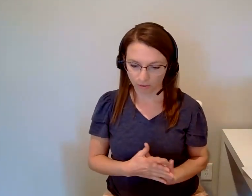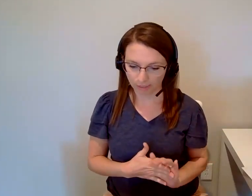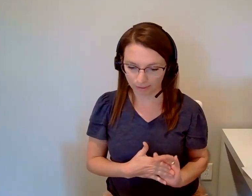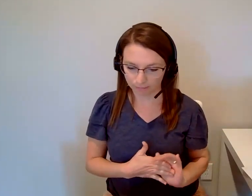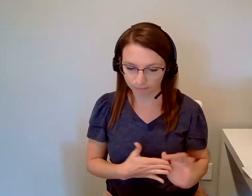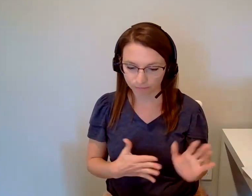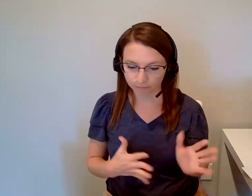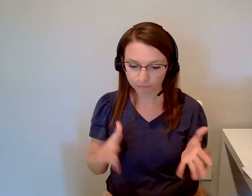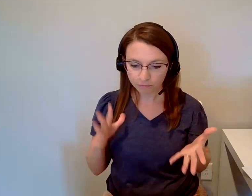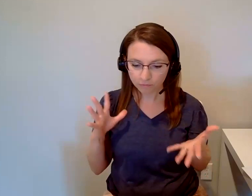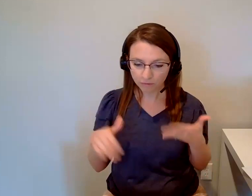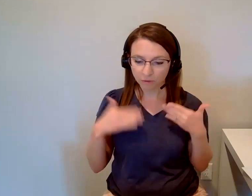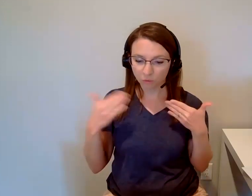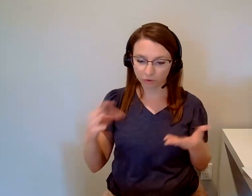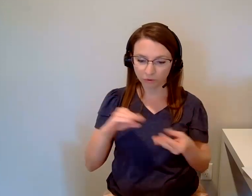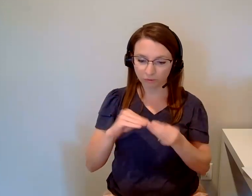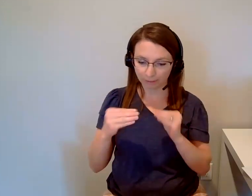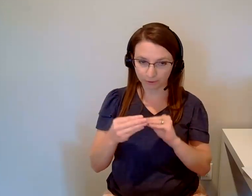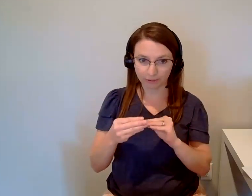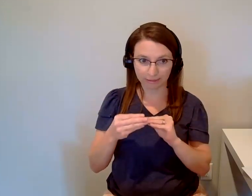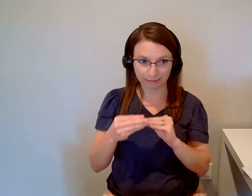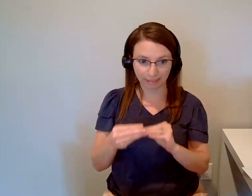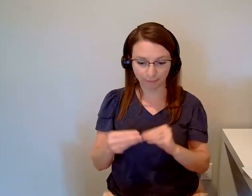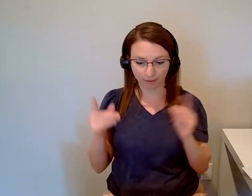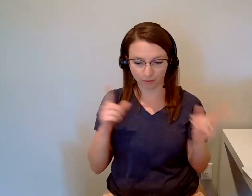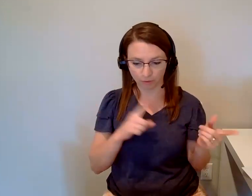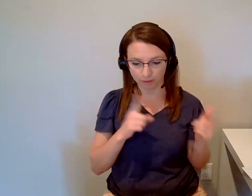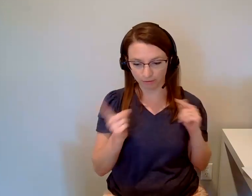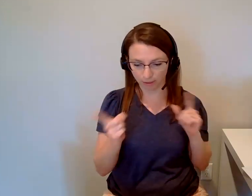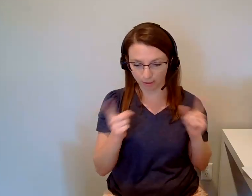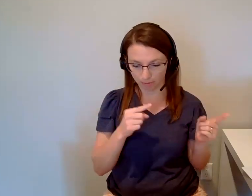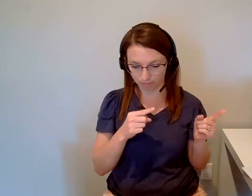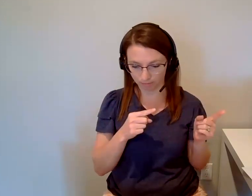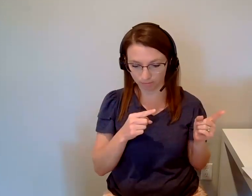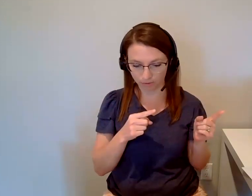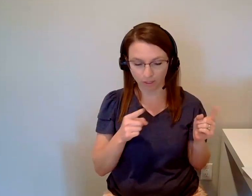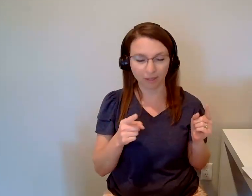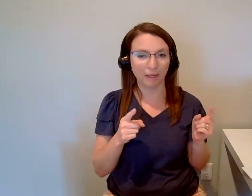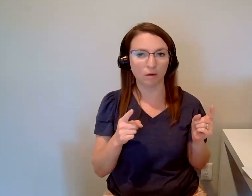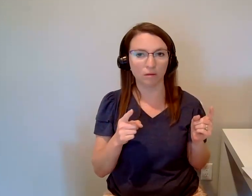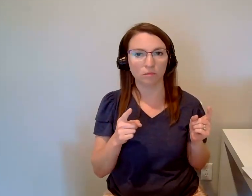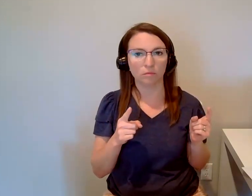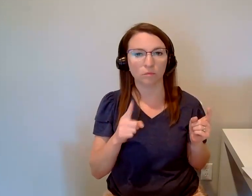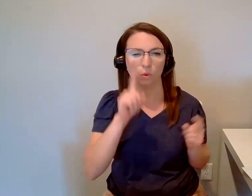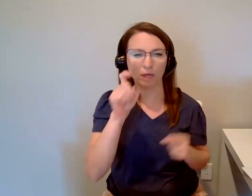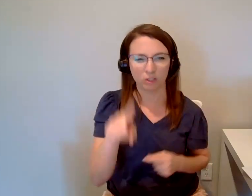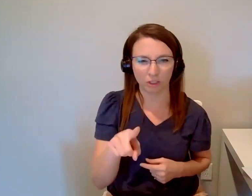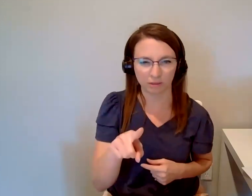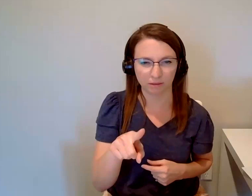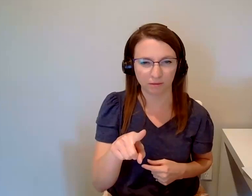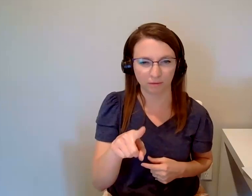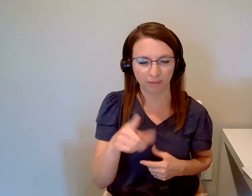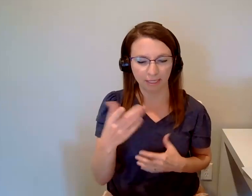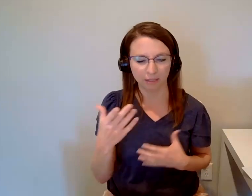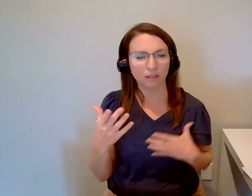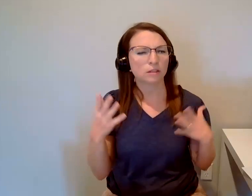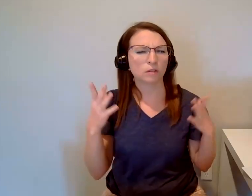Okay. We'll do numbers in a second, but I want to talk about questions. Okay.